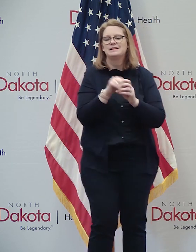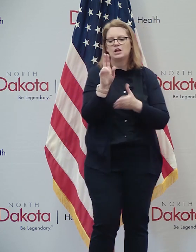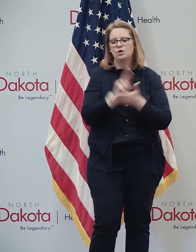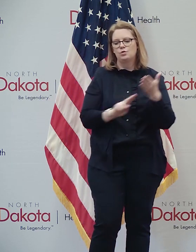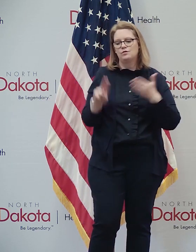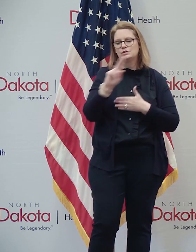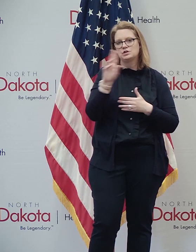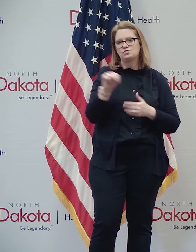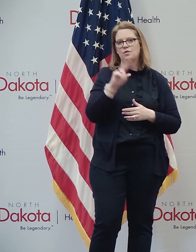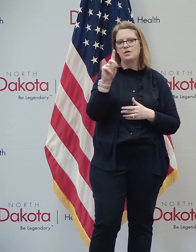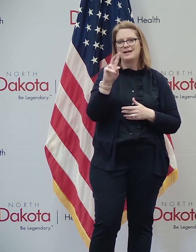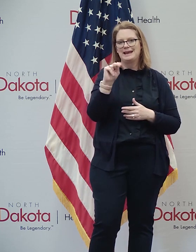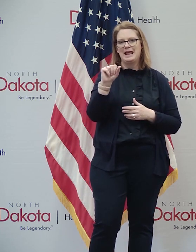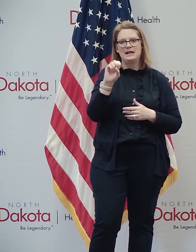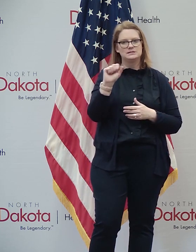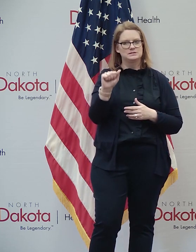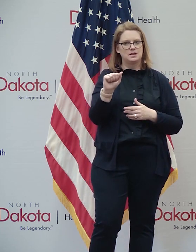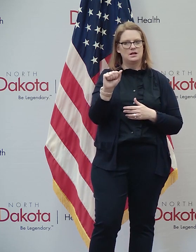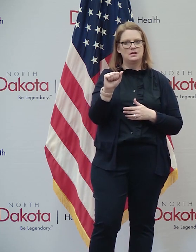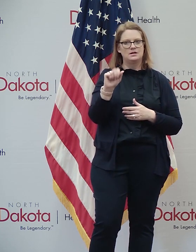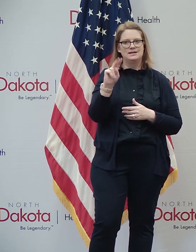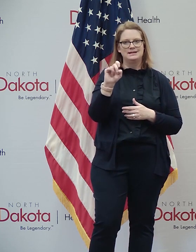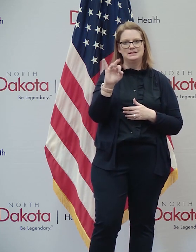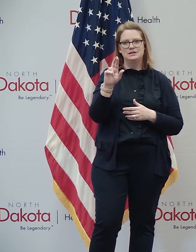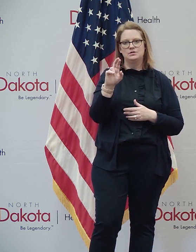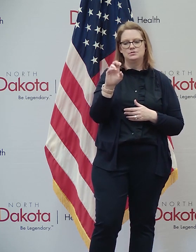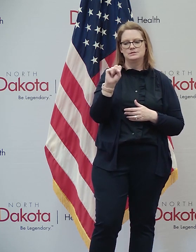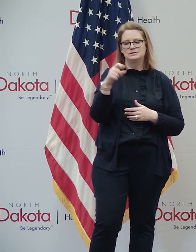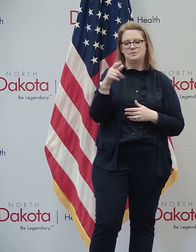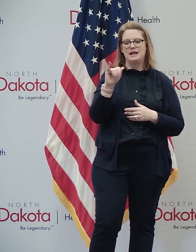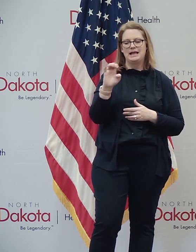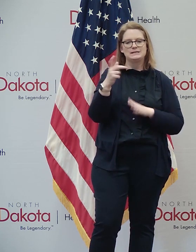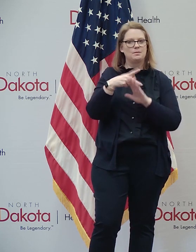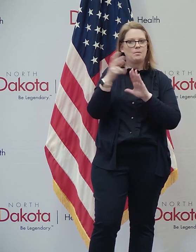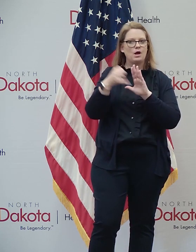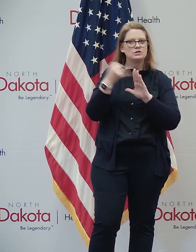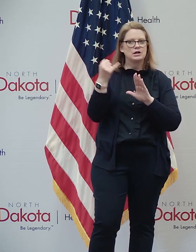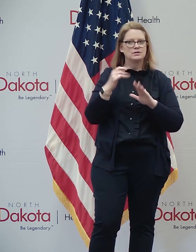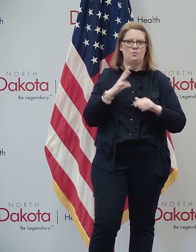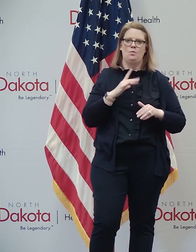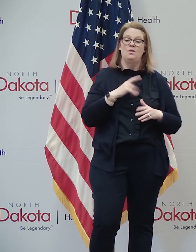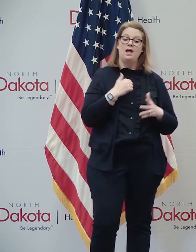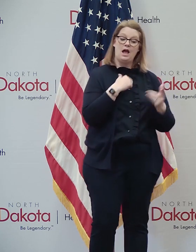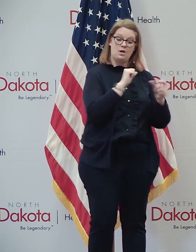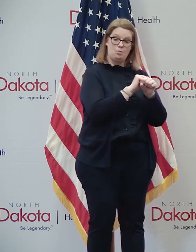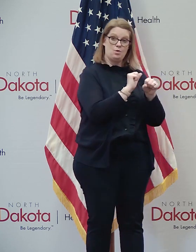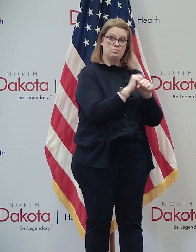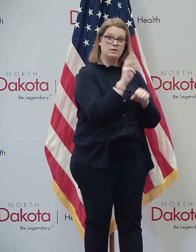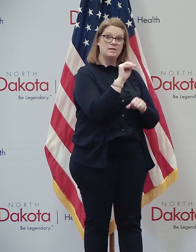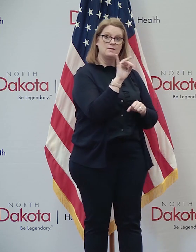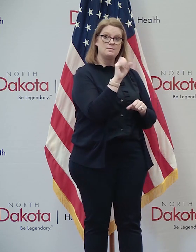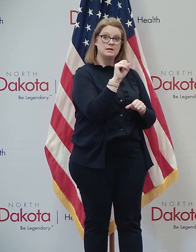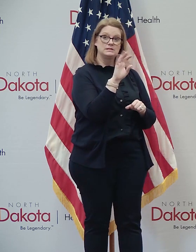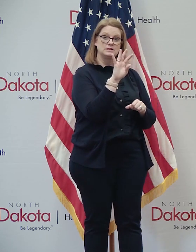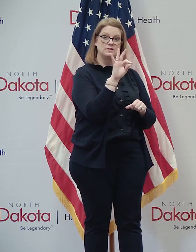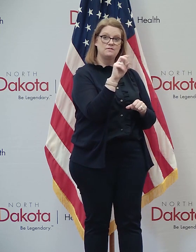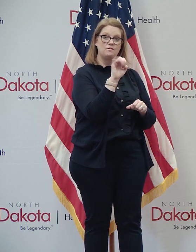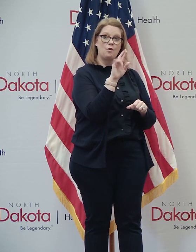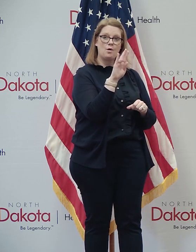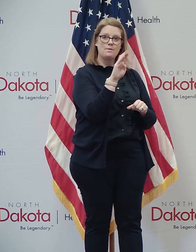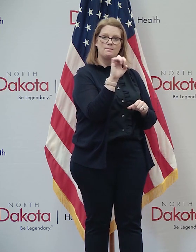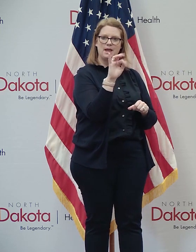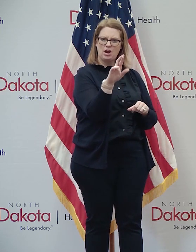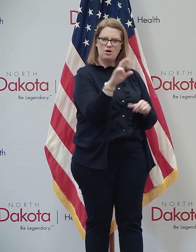has expanded those opportunities for her students to explore cybersecurity beyond the classroom through the Valley City State University